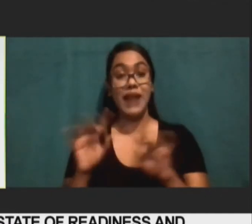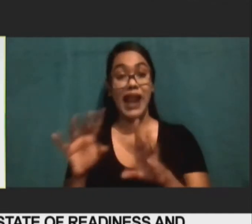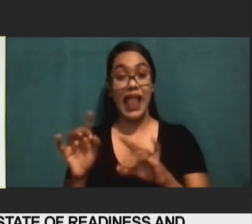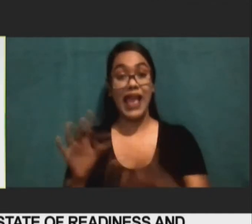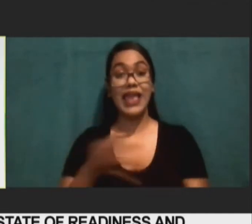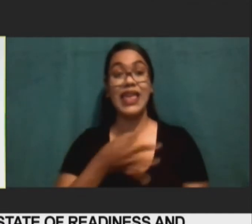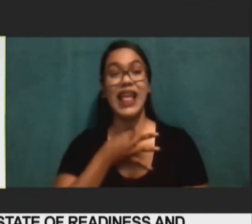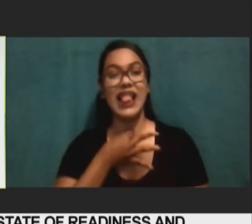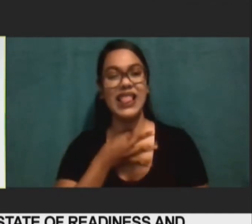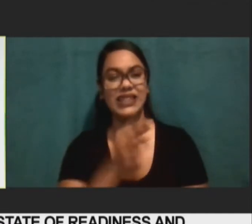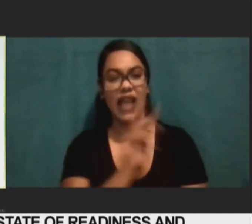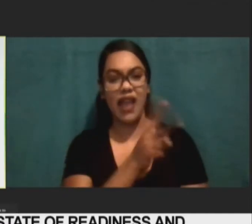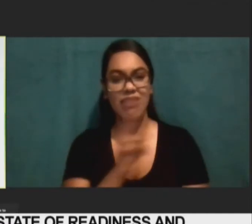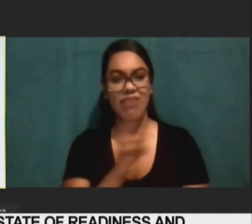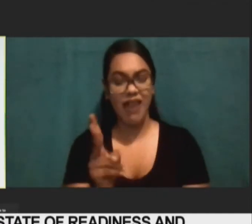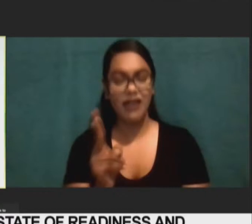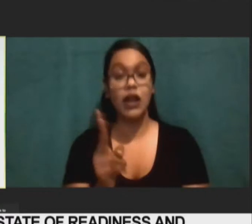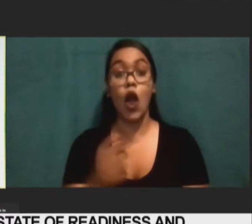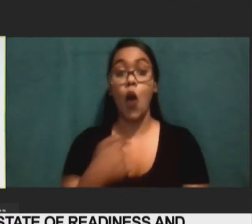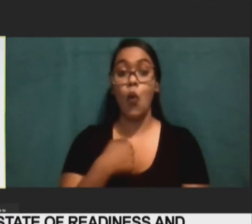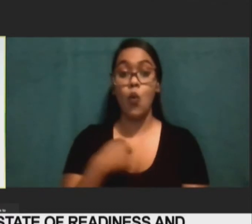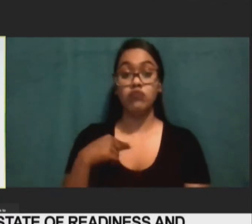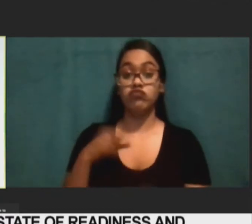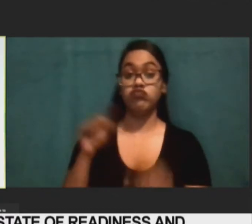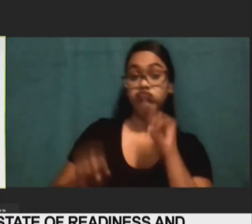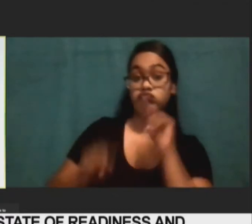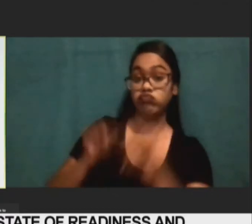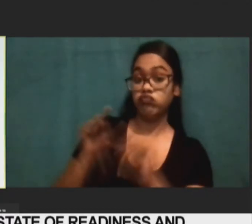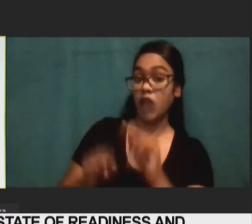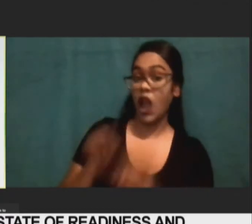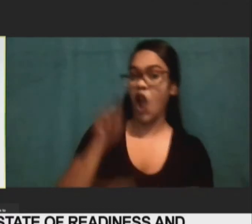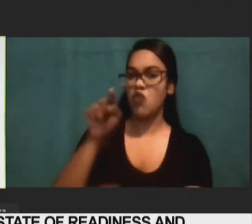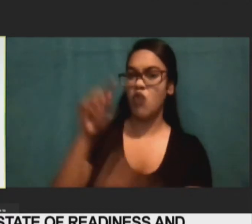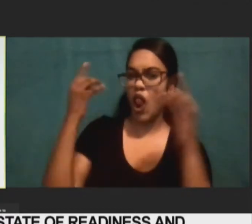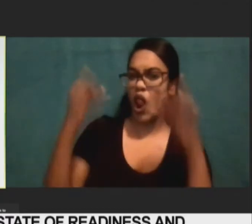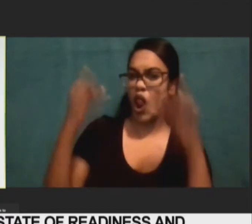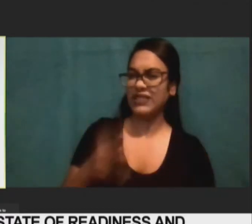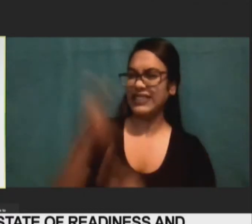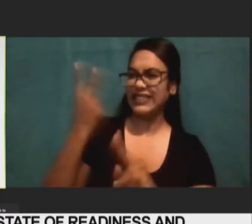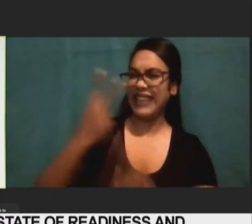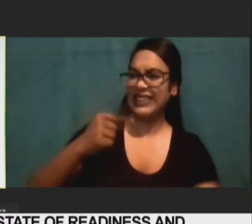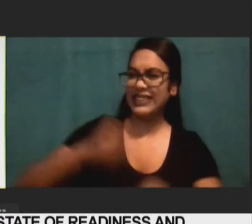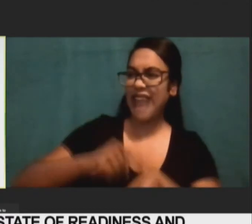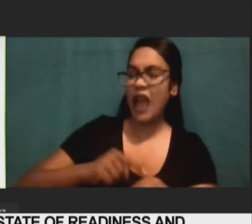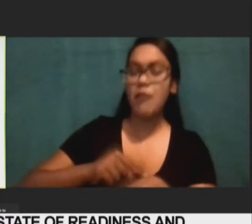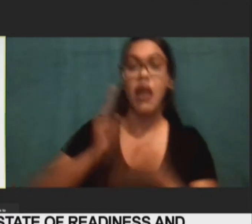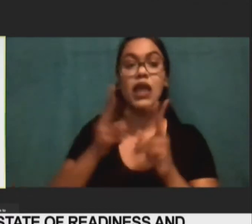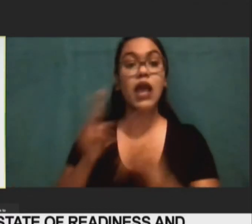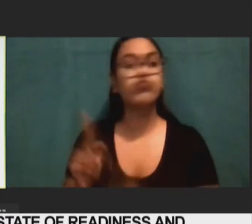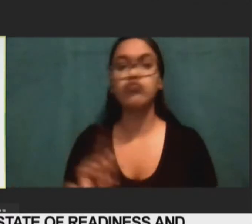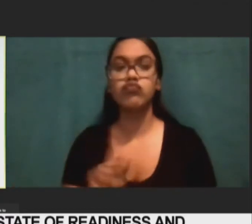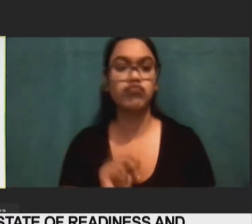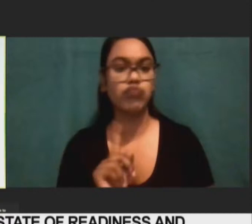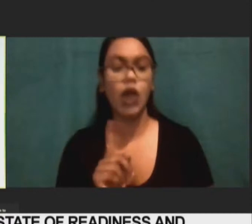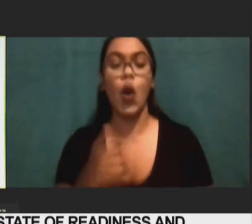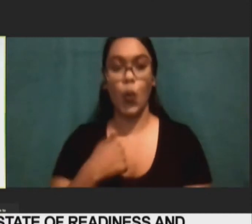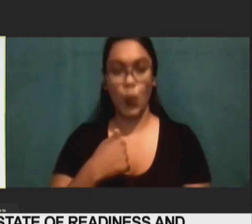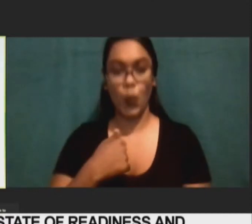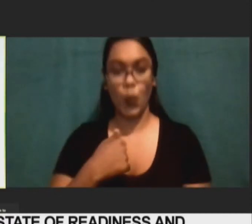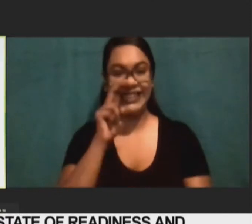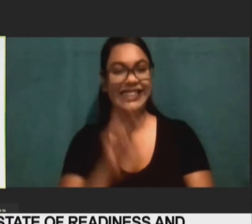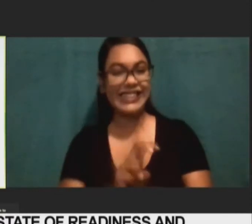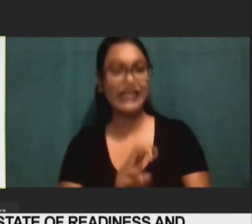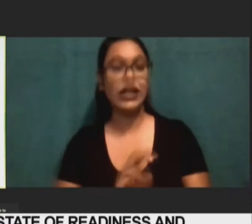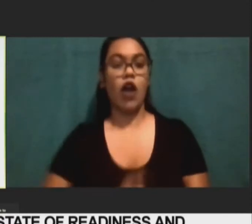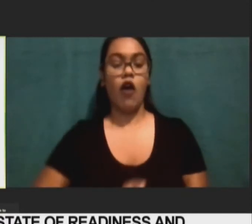cannot judge them in terms of their losses to England. We have to have confidence that they are going to do their best